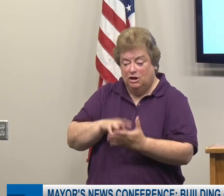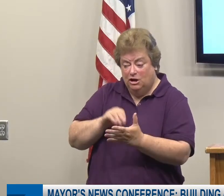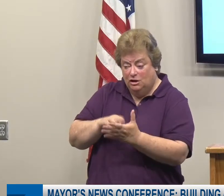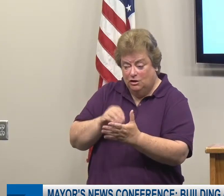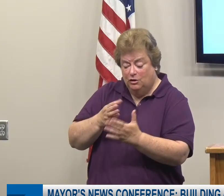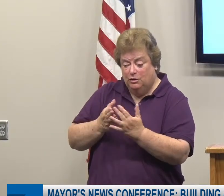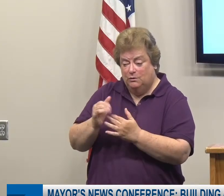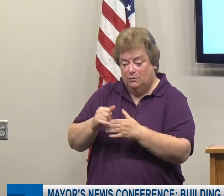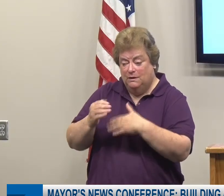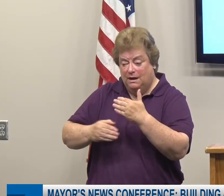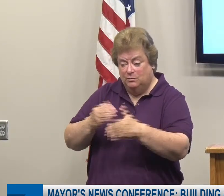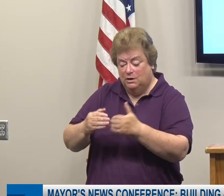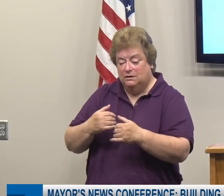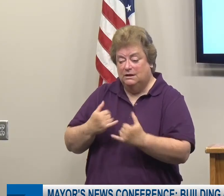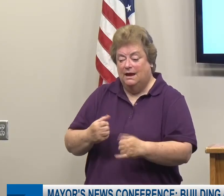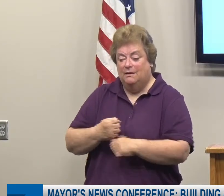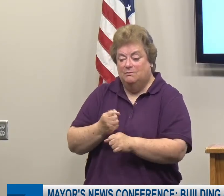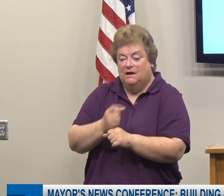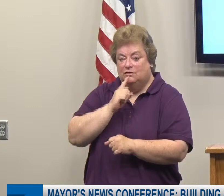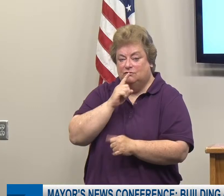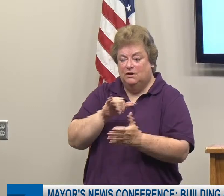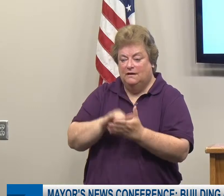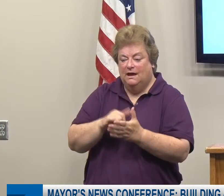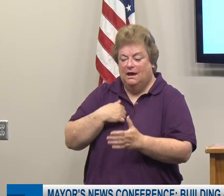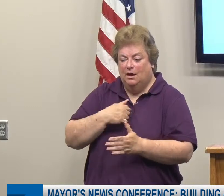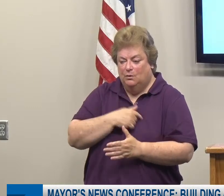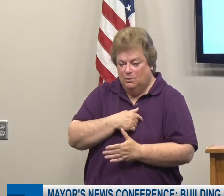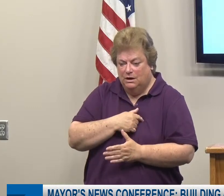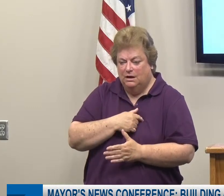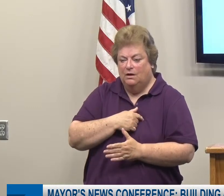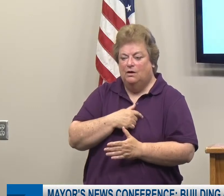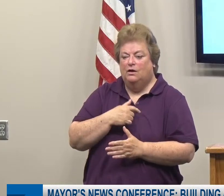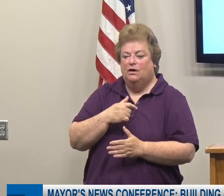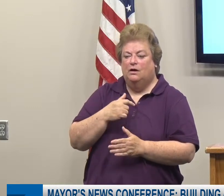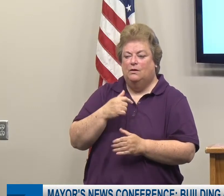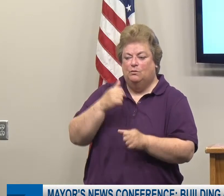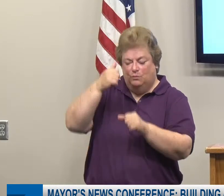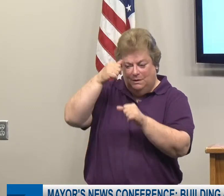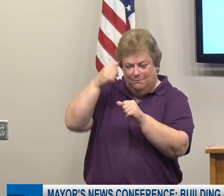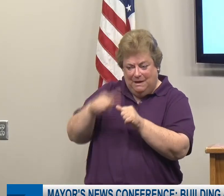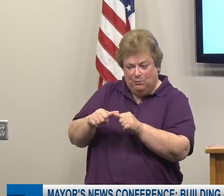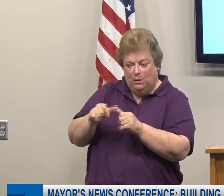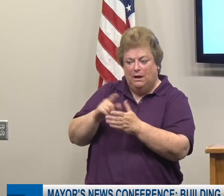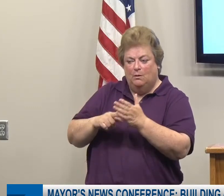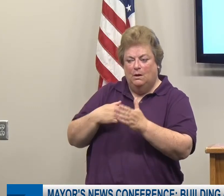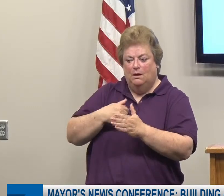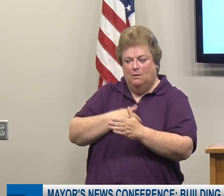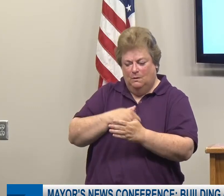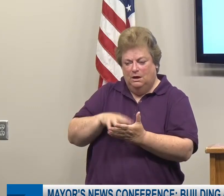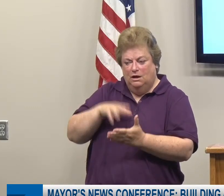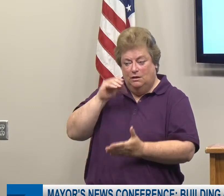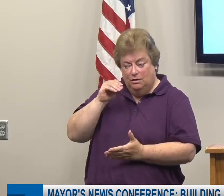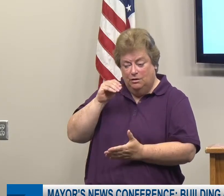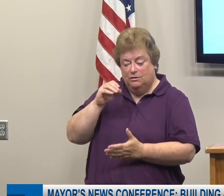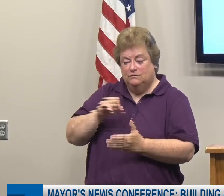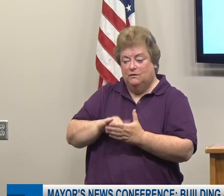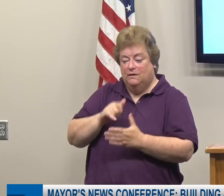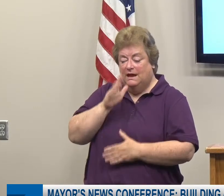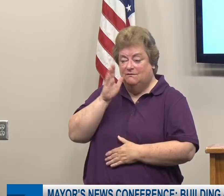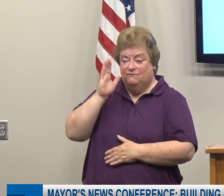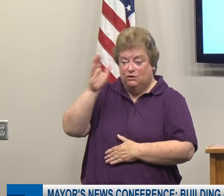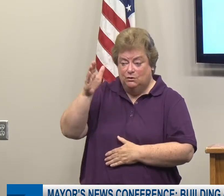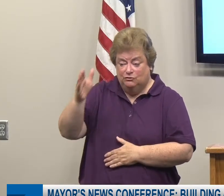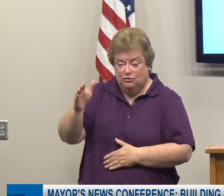are making sure that we are codifying and memorializing what we have learned so that future city